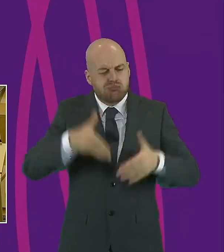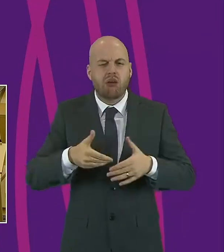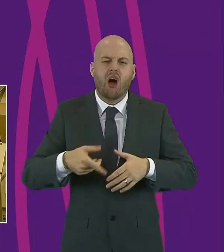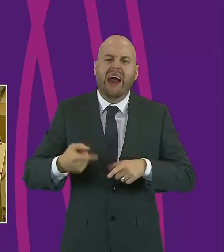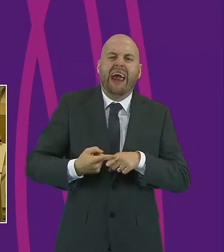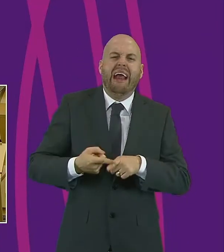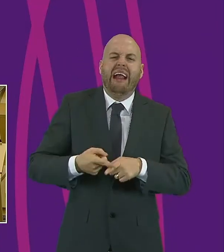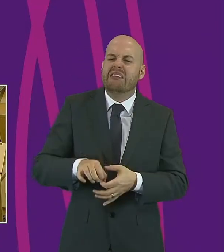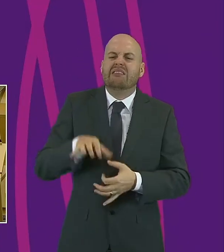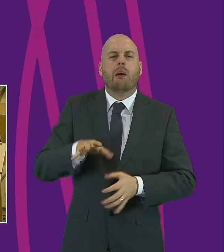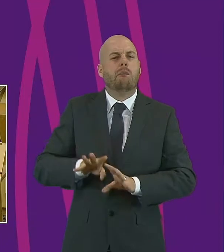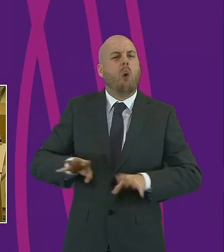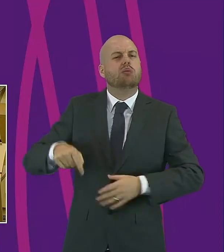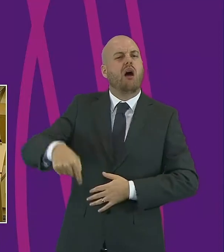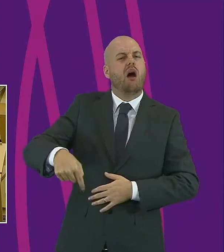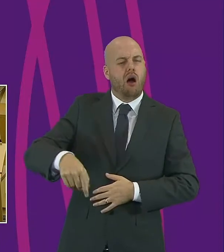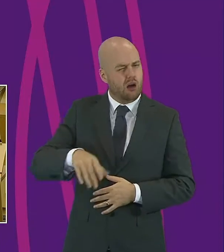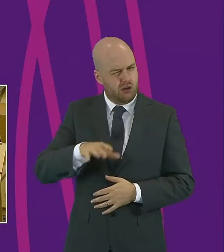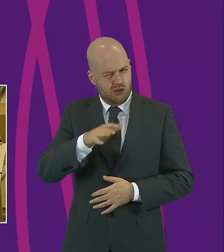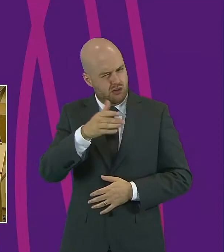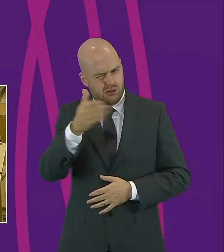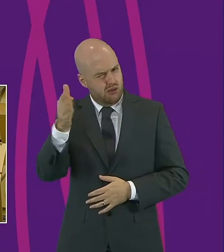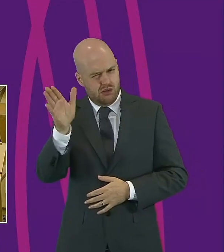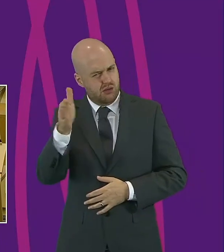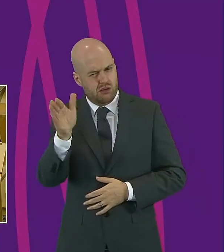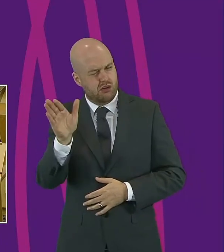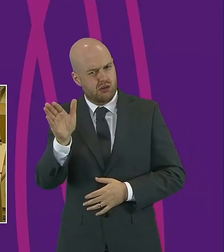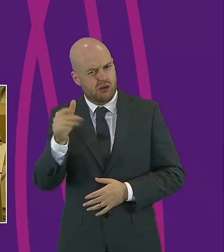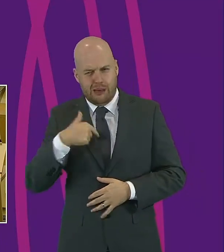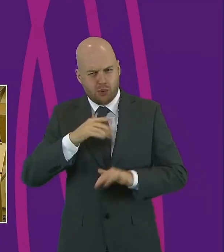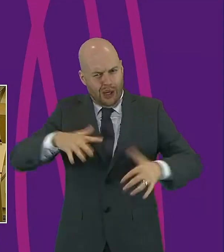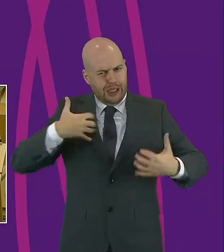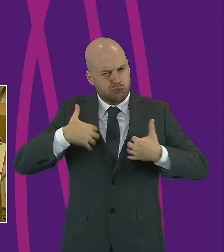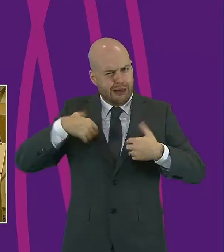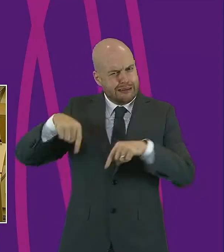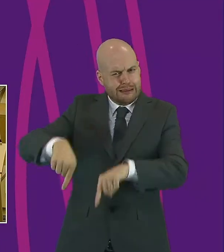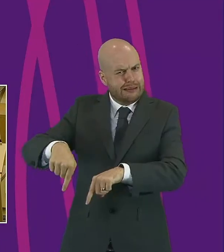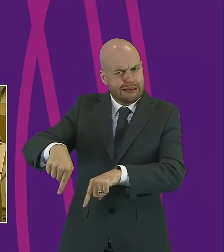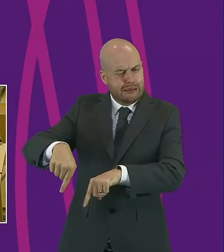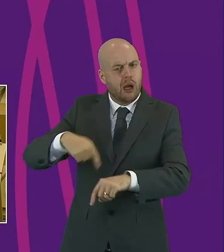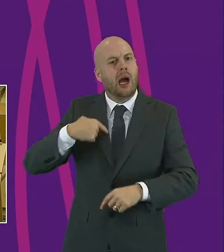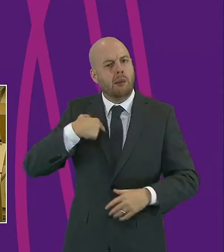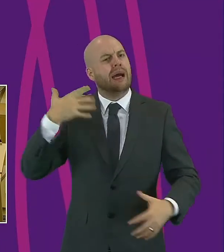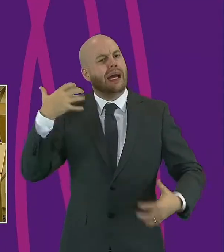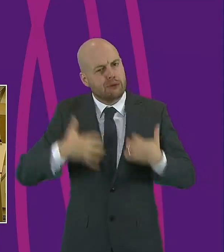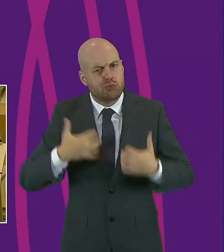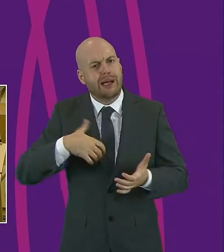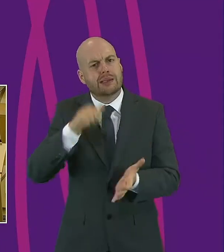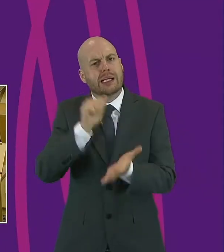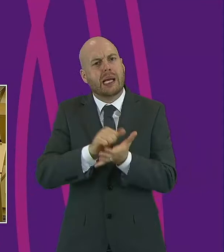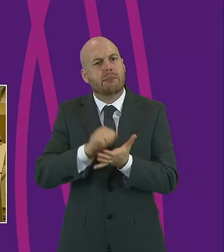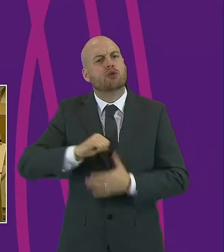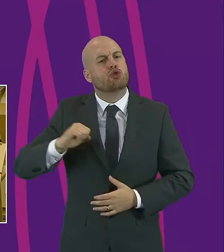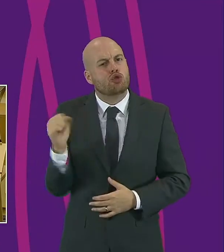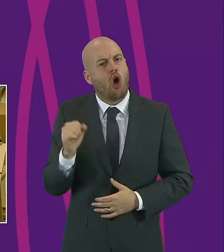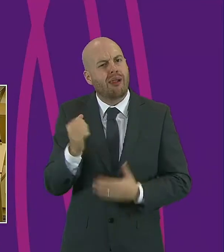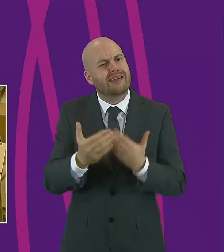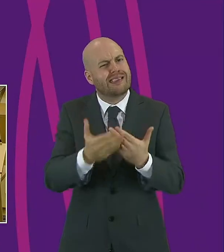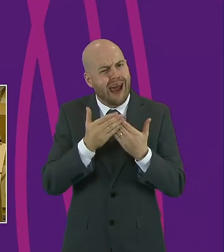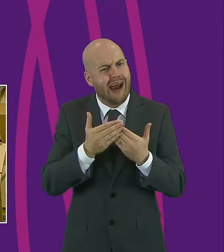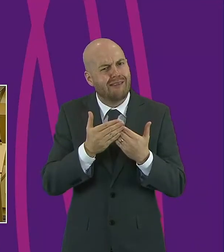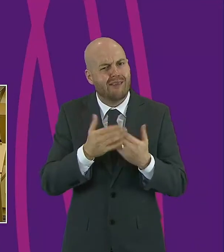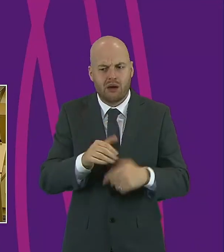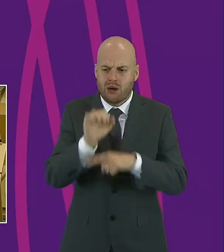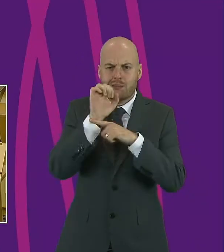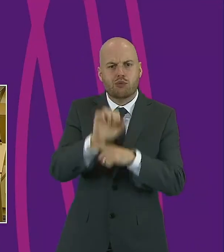in this, I'm not particularly interested about borders or where they are. I'm interested in keeping Scotland as safe as I can do from an infectious